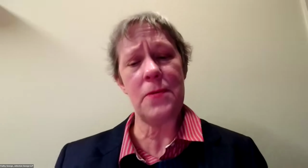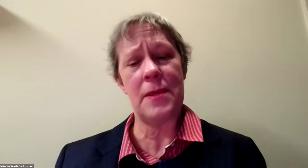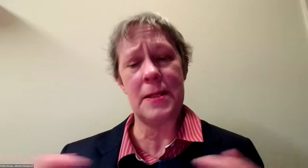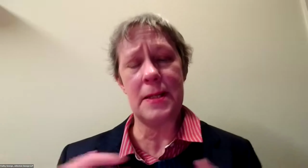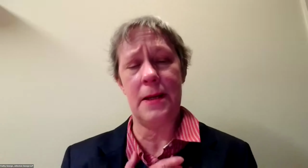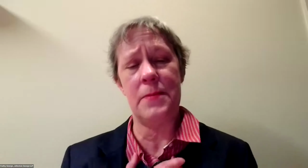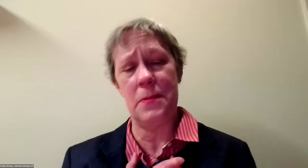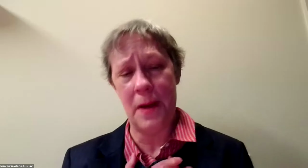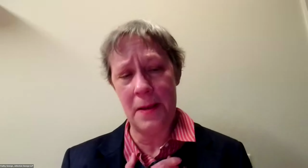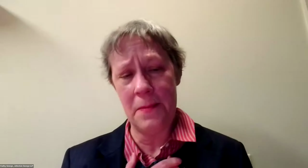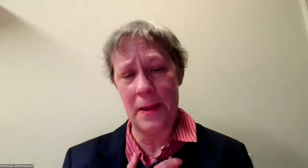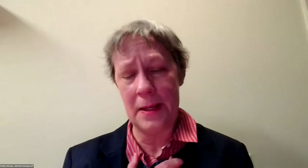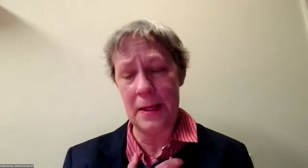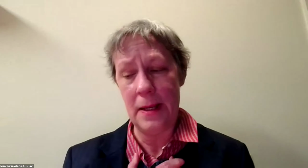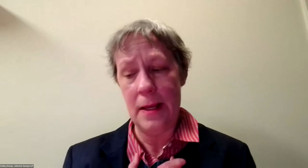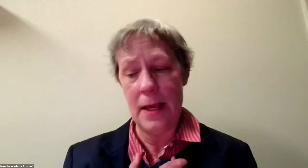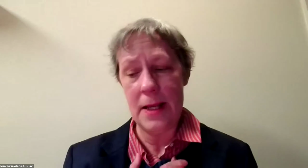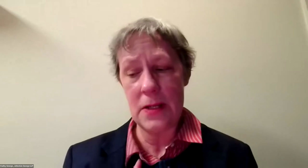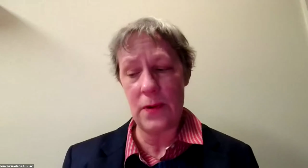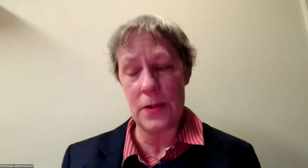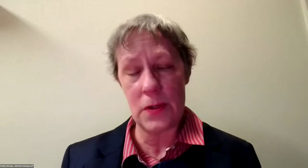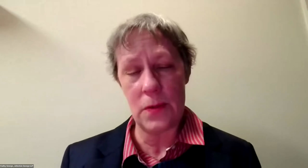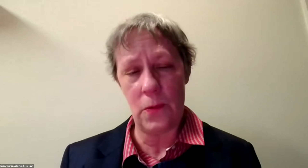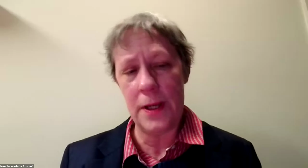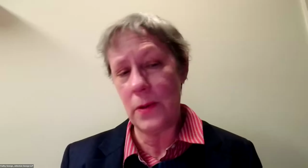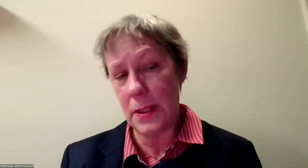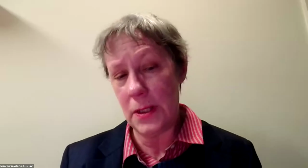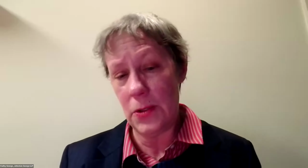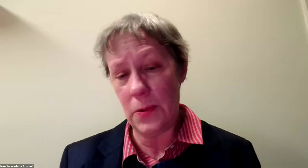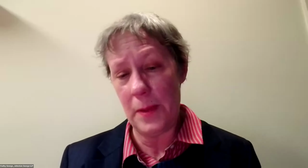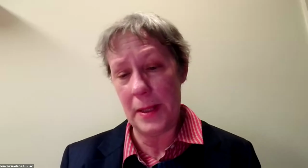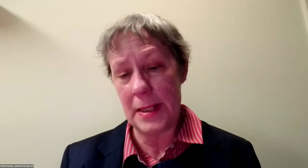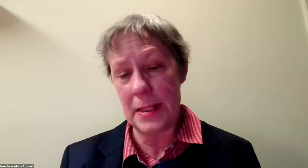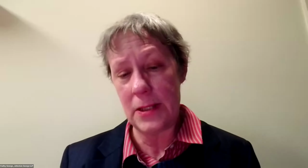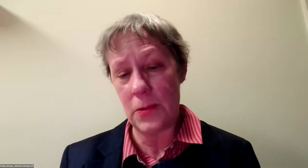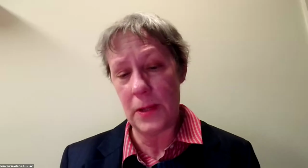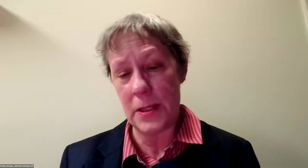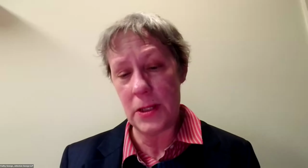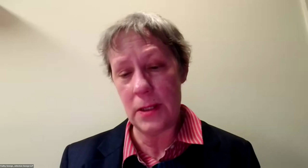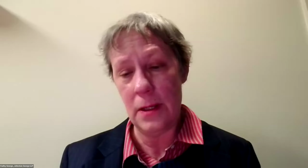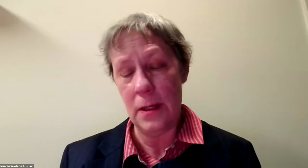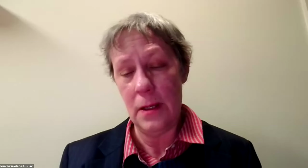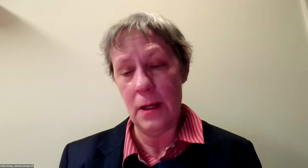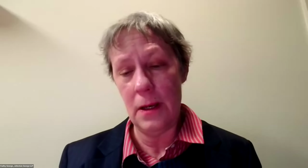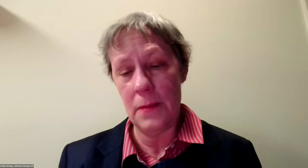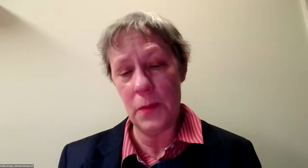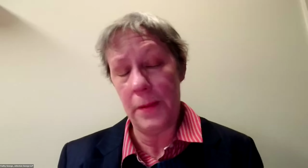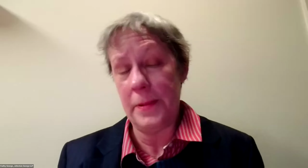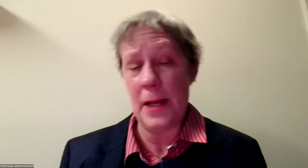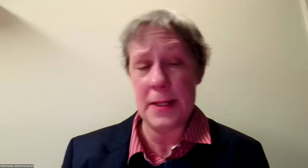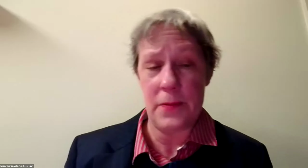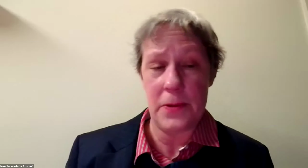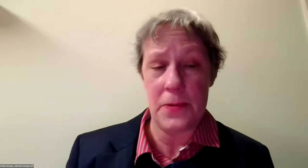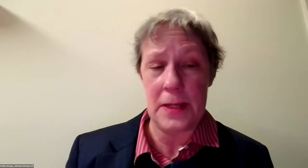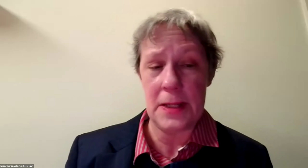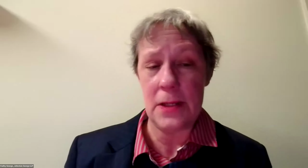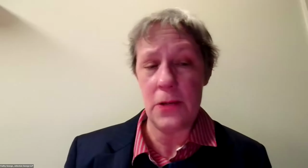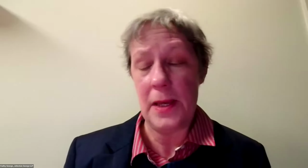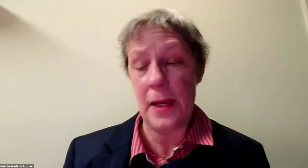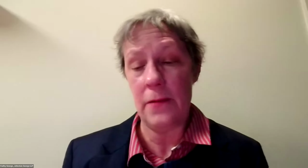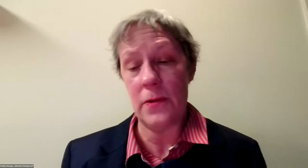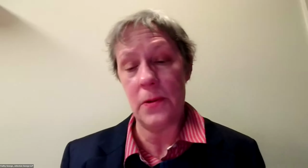So those are the things that come to my mind as far as what you can do about this situation. There are probably lots of